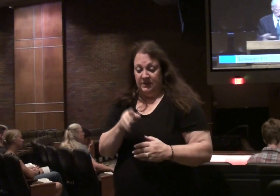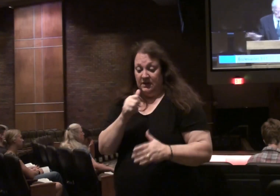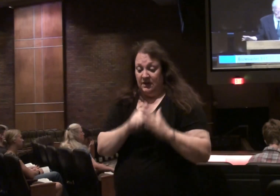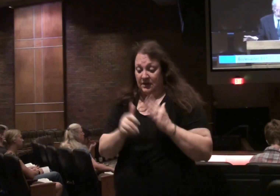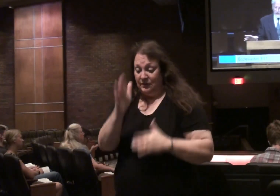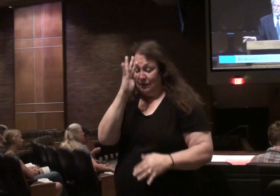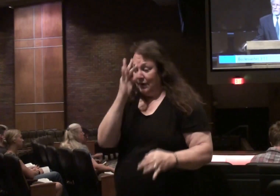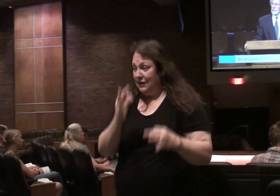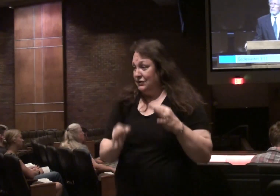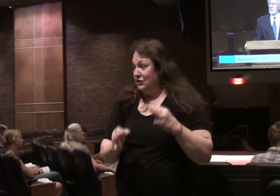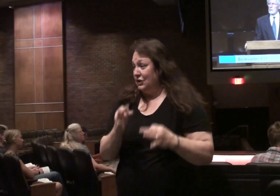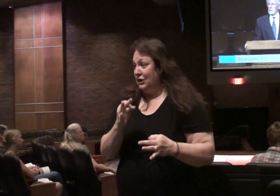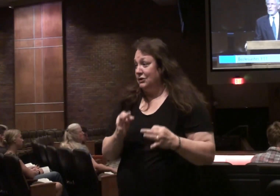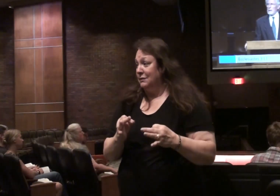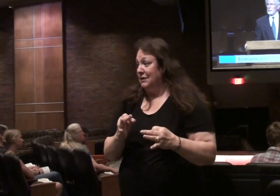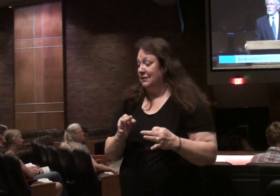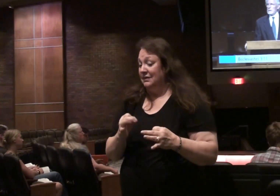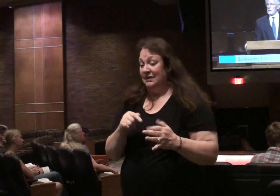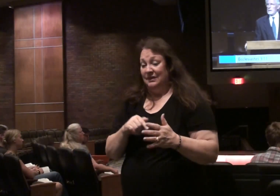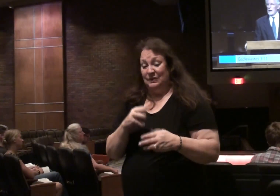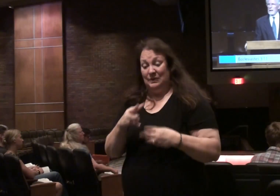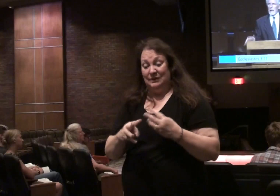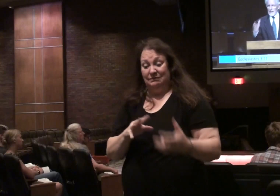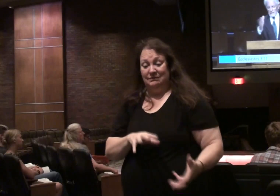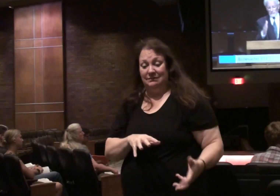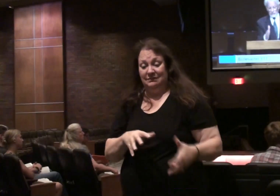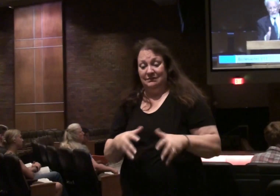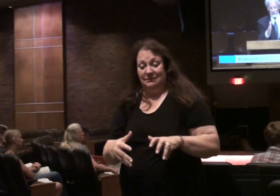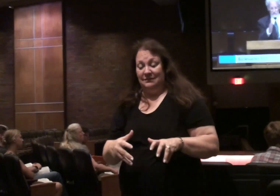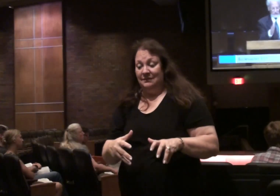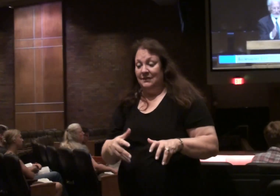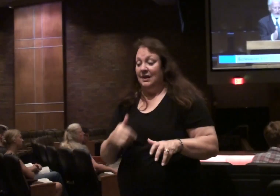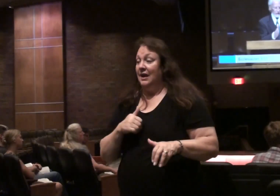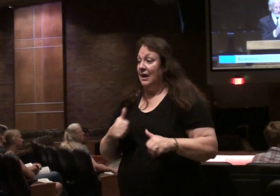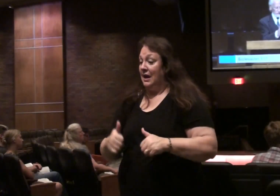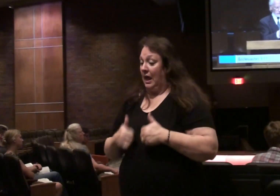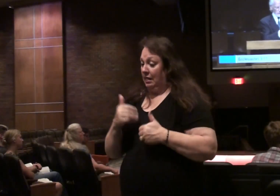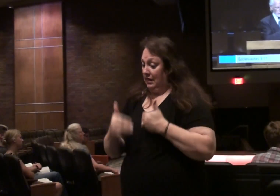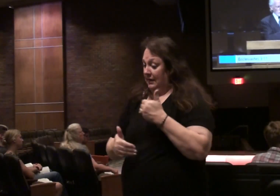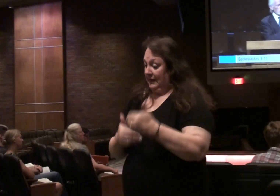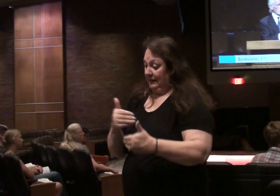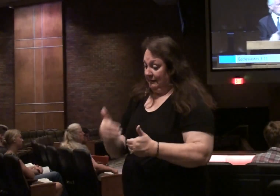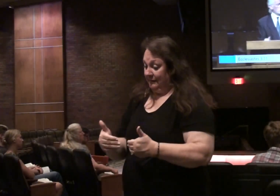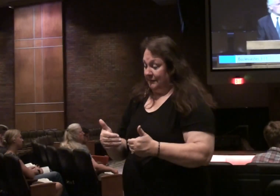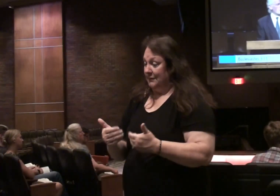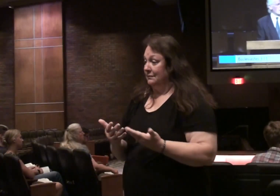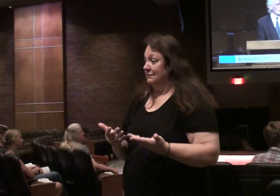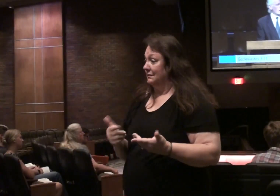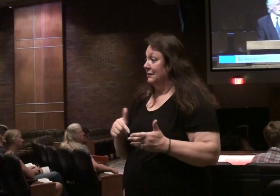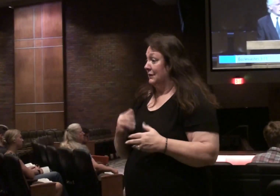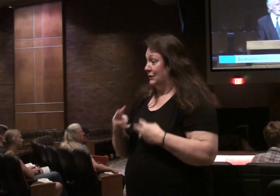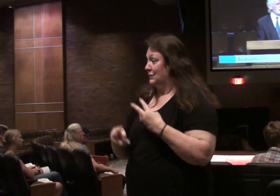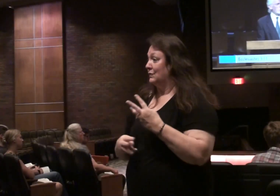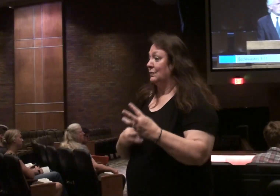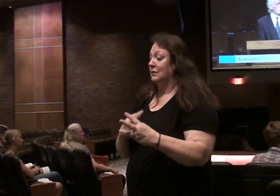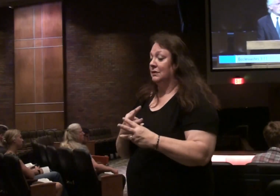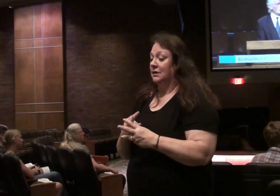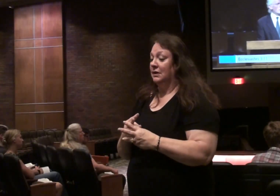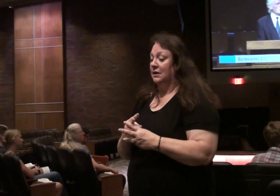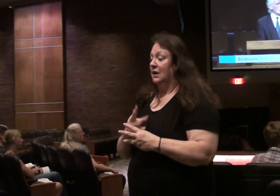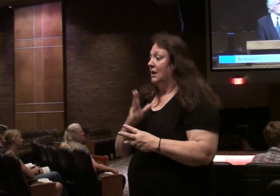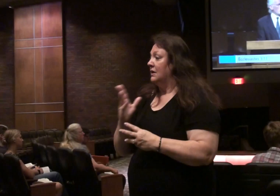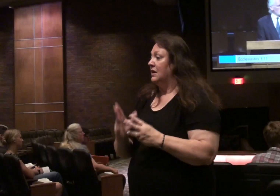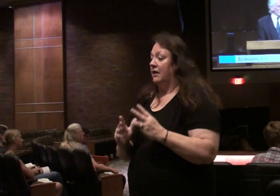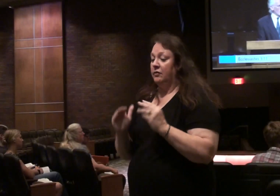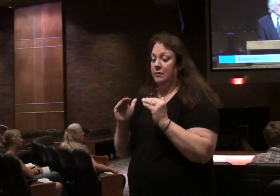of God has done to this creation. And I live the days of my life in this fallen world. And it never will be